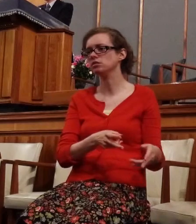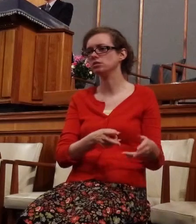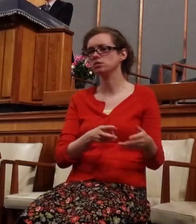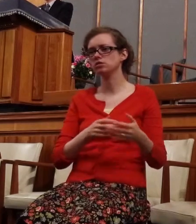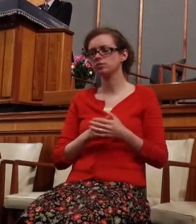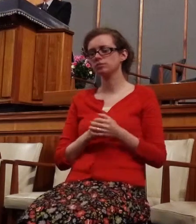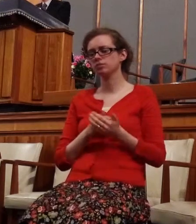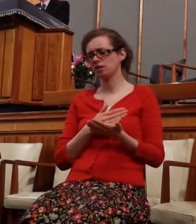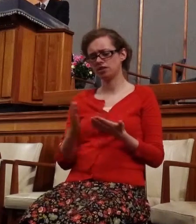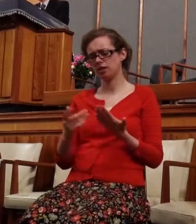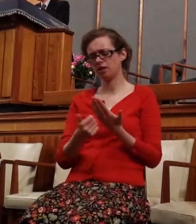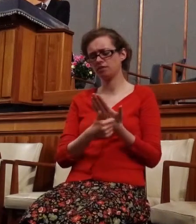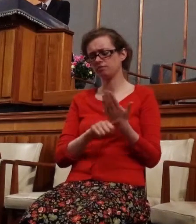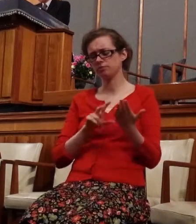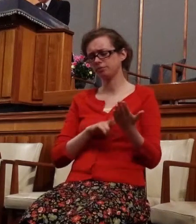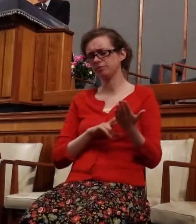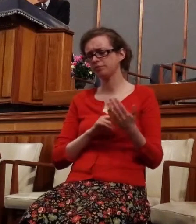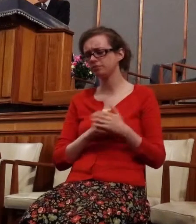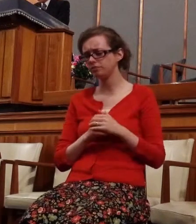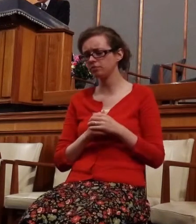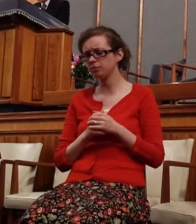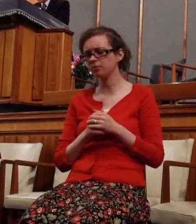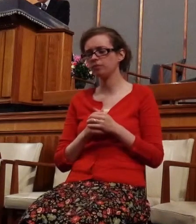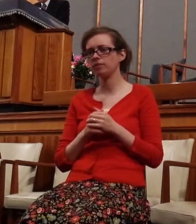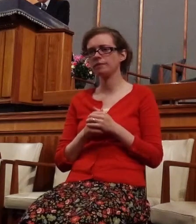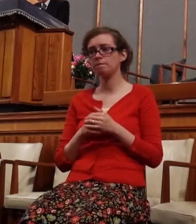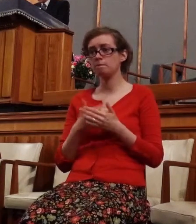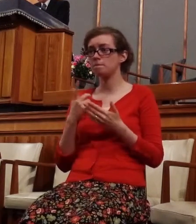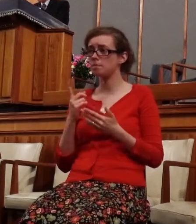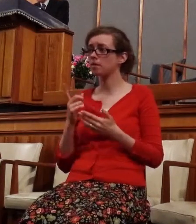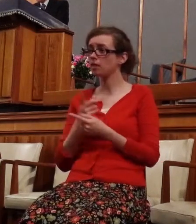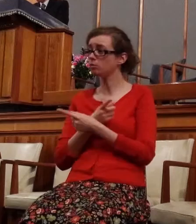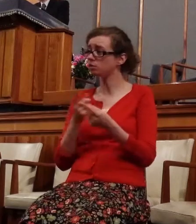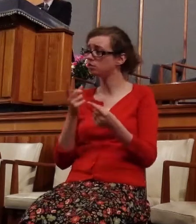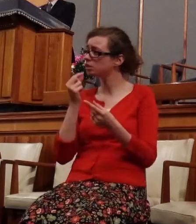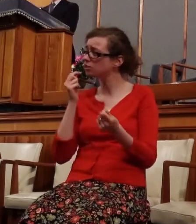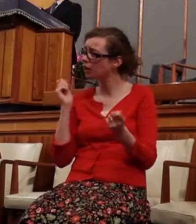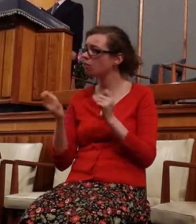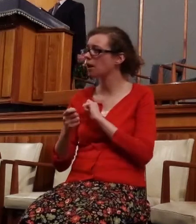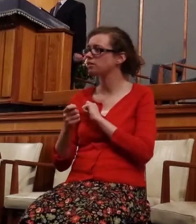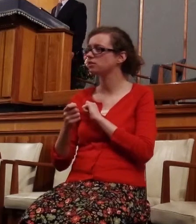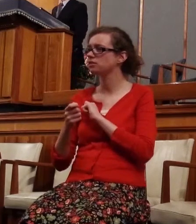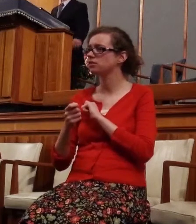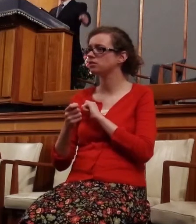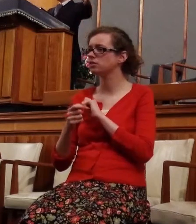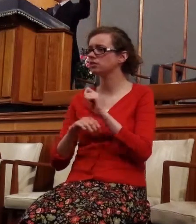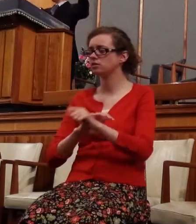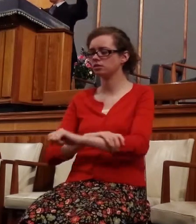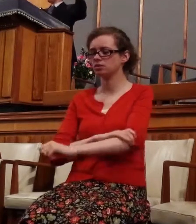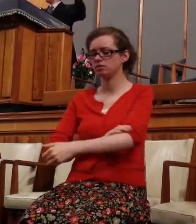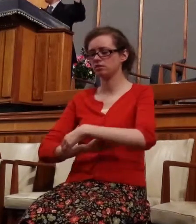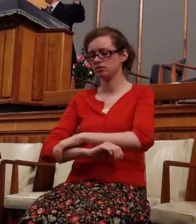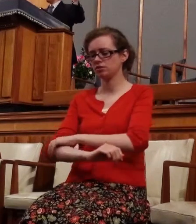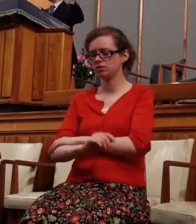repent. But repentance is at the door of your heart tonight. Oh, to believe means hands up. Hands